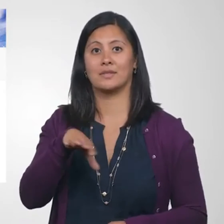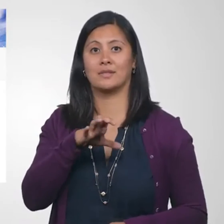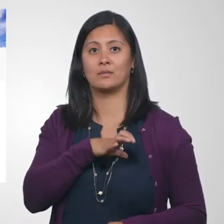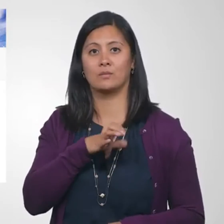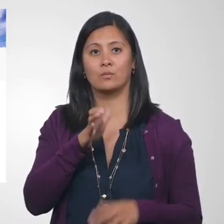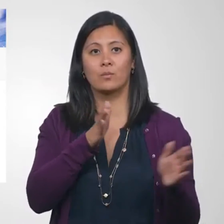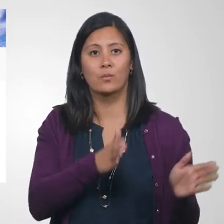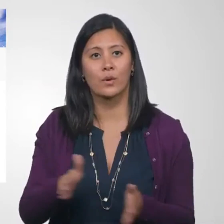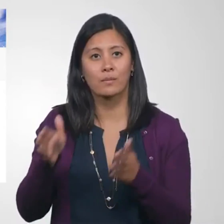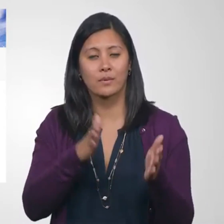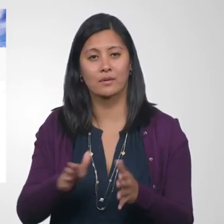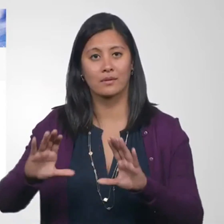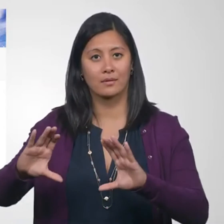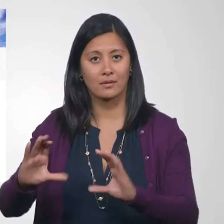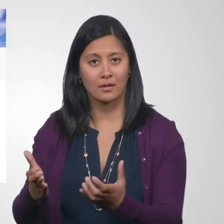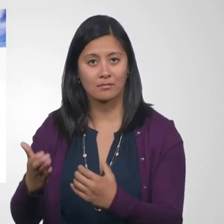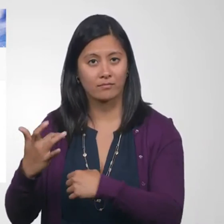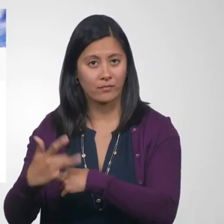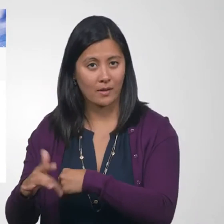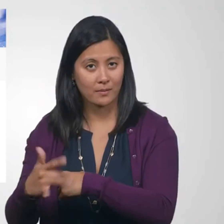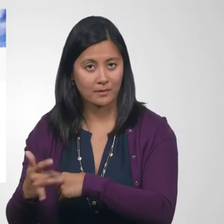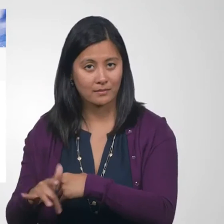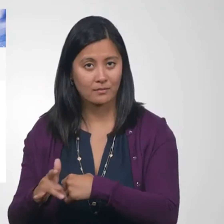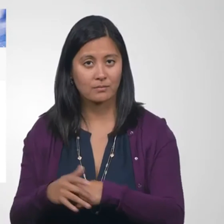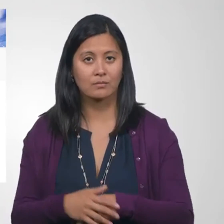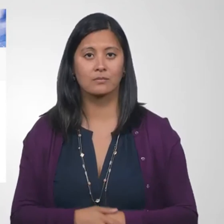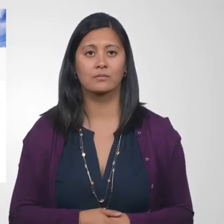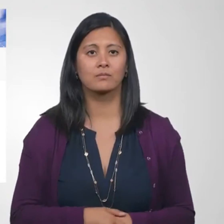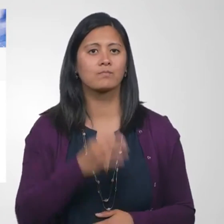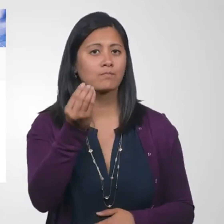And find citizenship preparation classes.